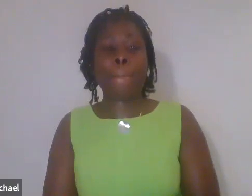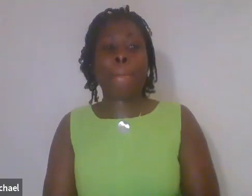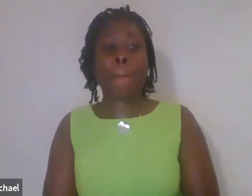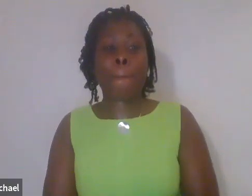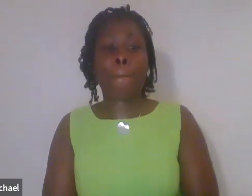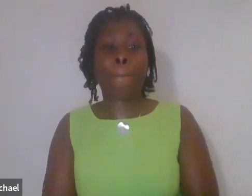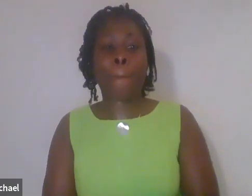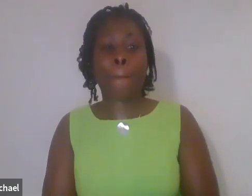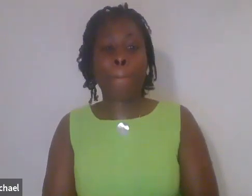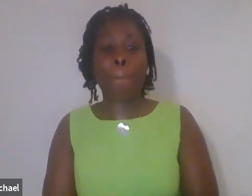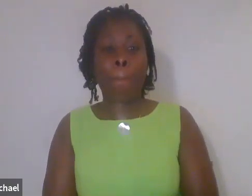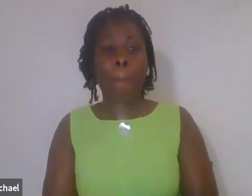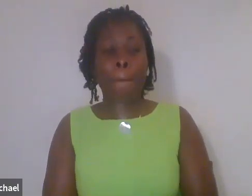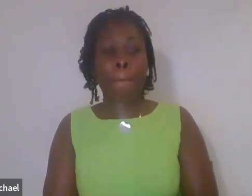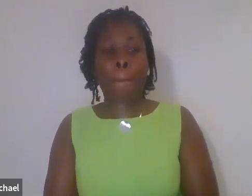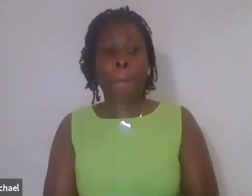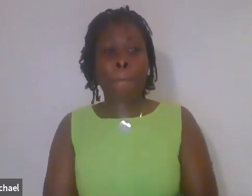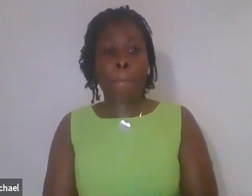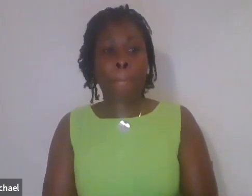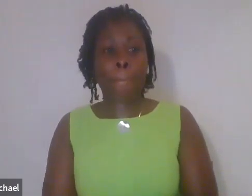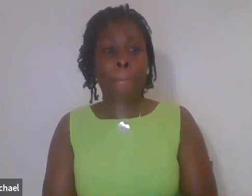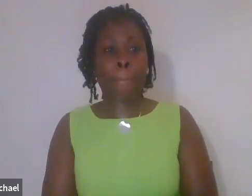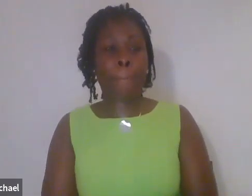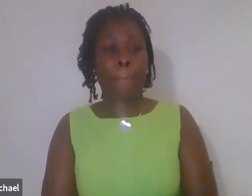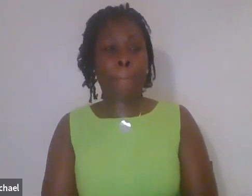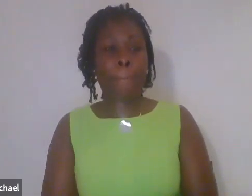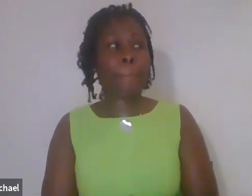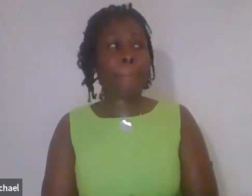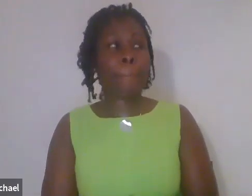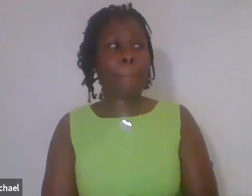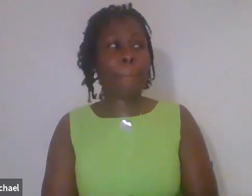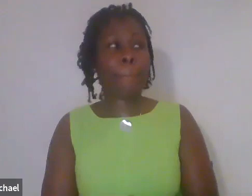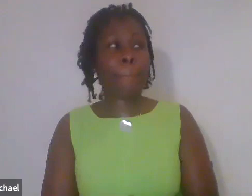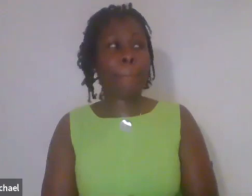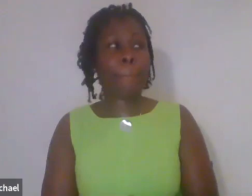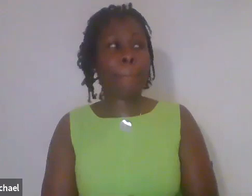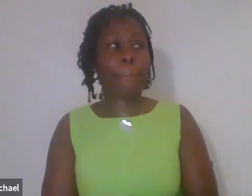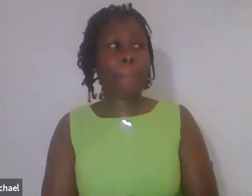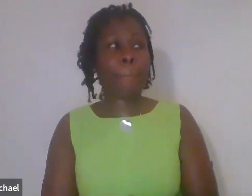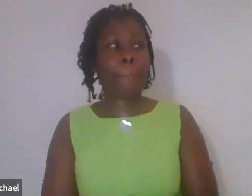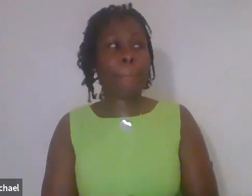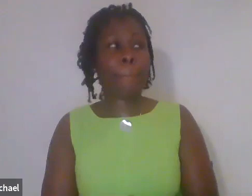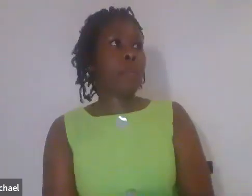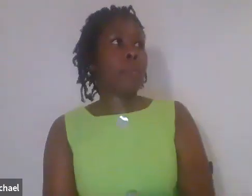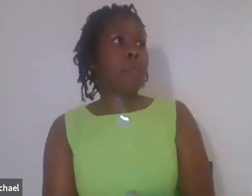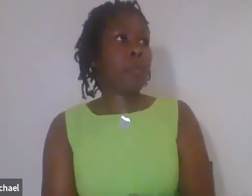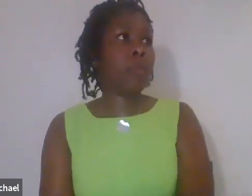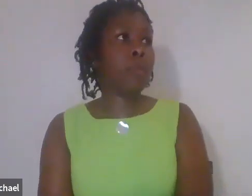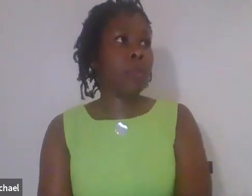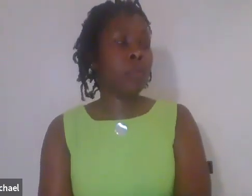Wow, I think all our listeners and the students will be happy to have your reading list there, just in case we get